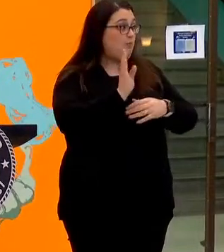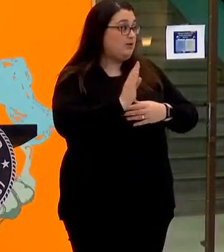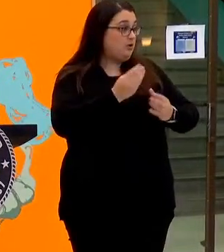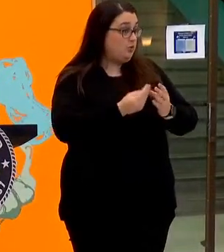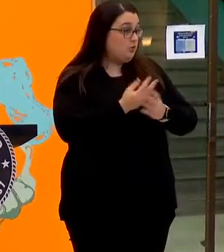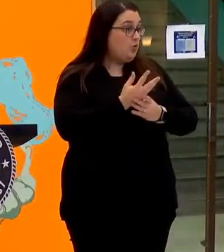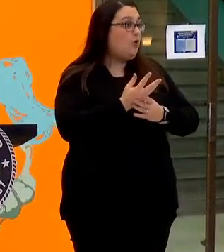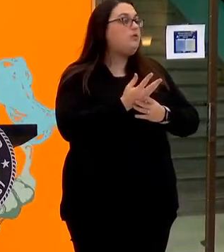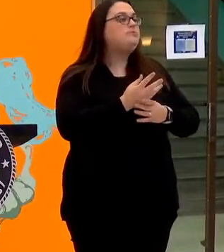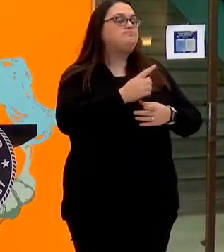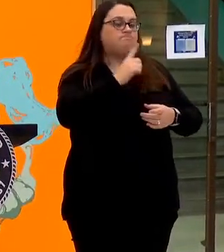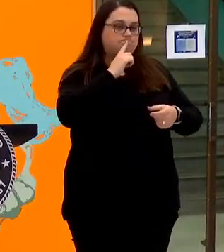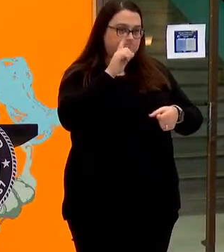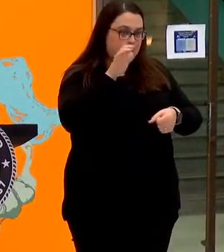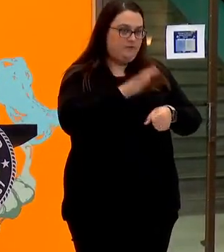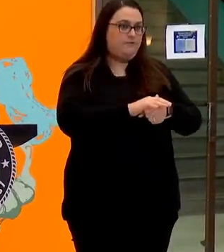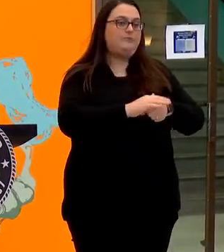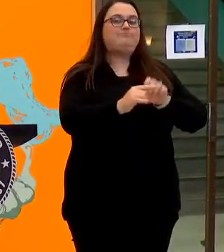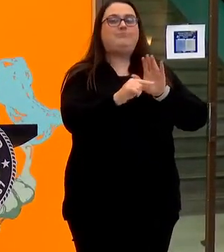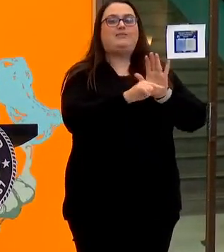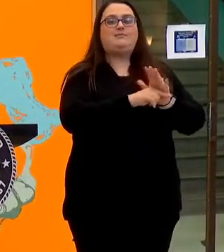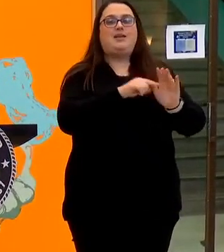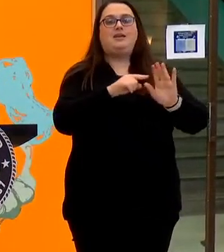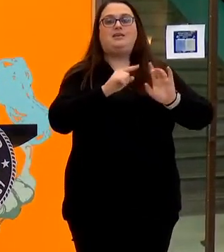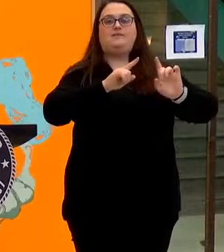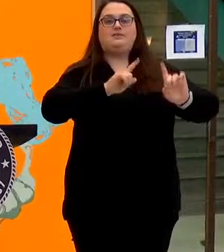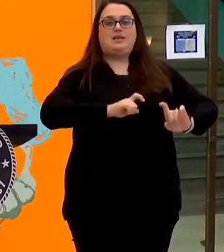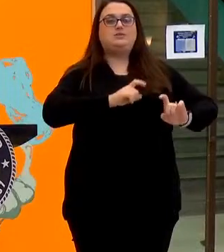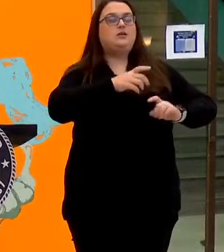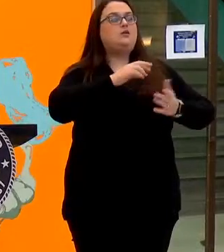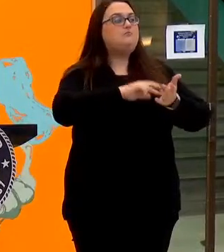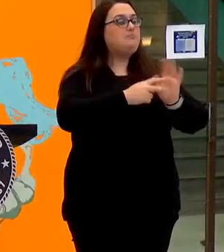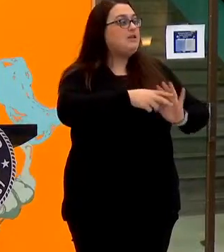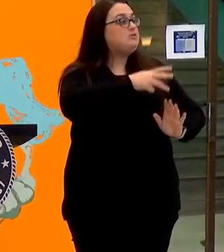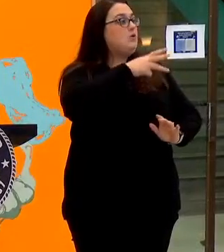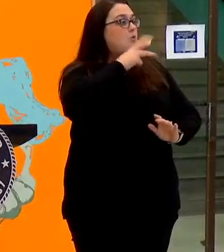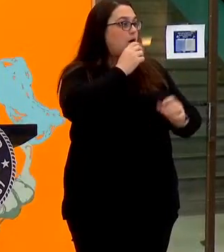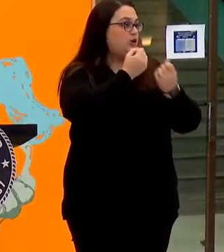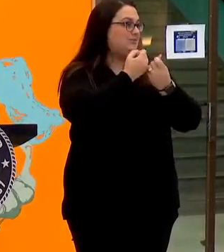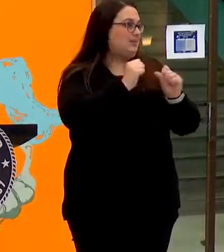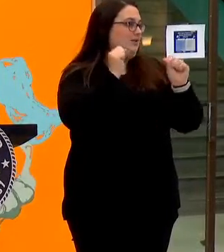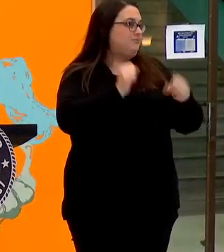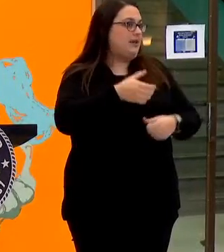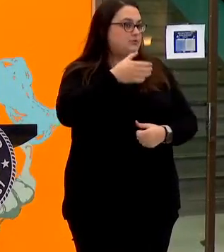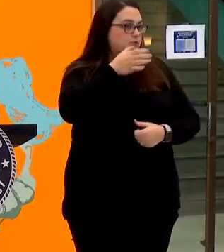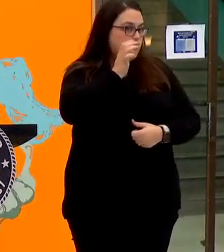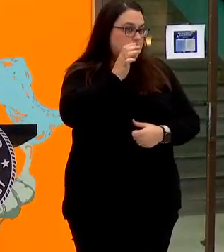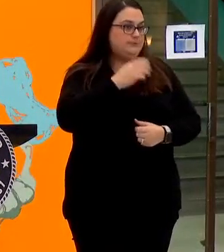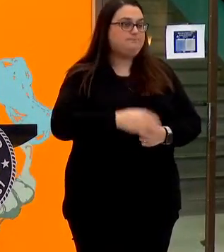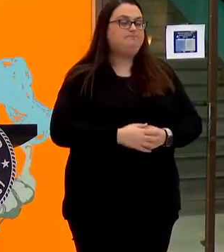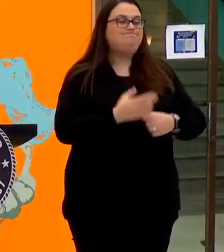that's deemed confirmed a negative test and that water is safe for consumption.